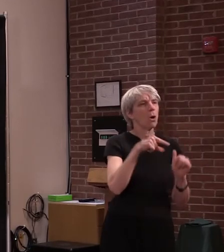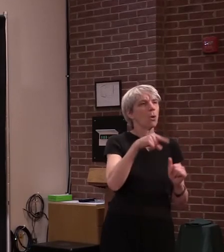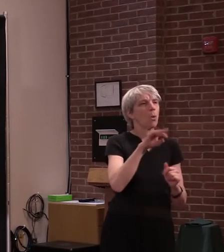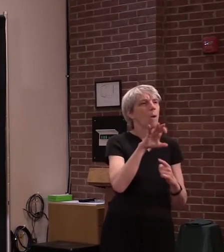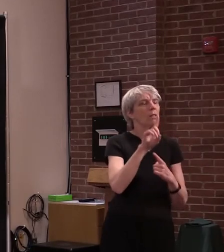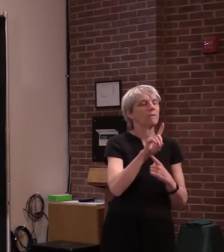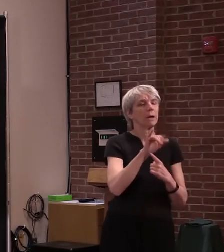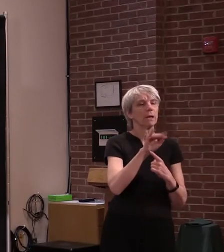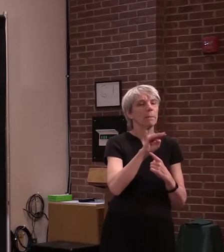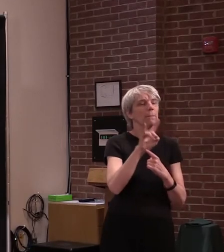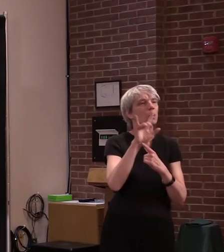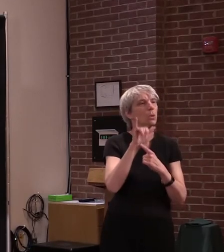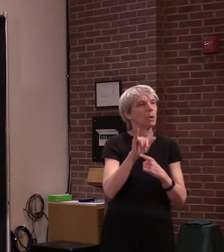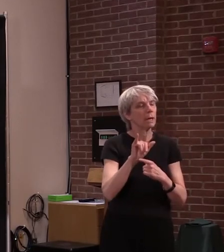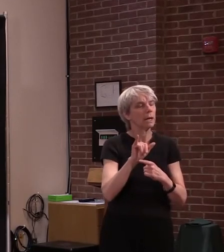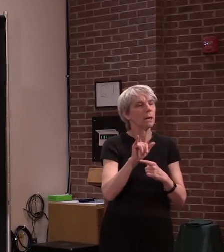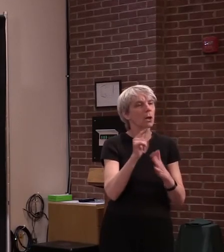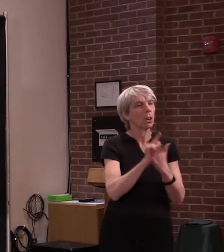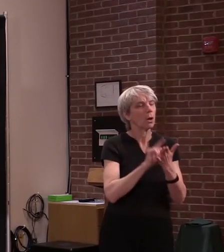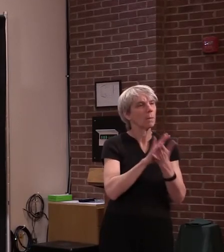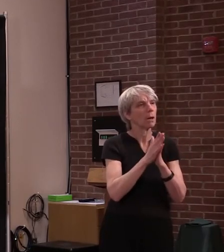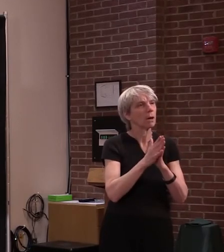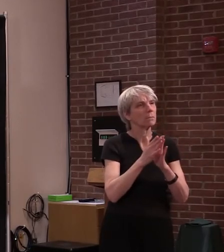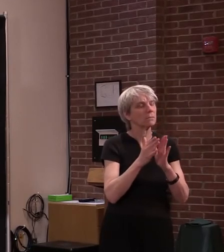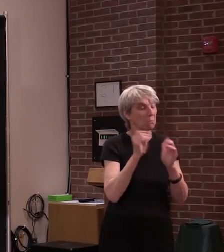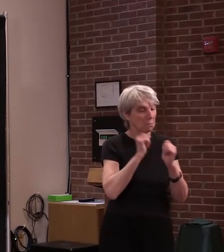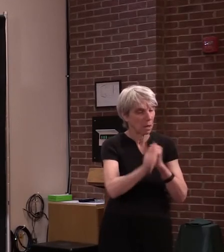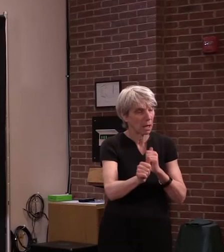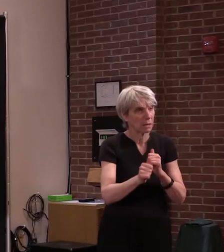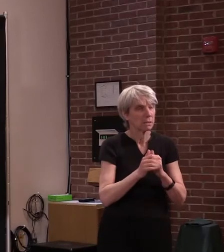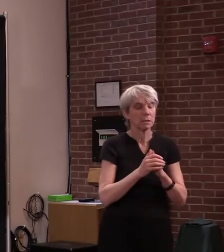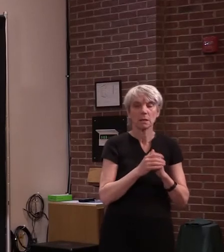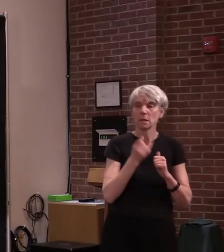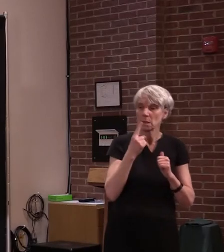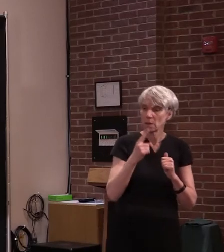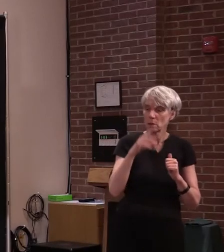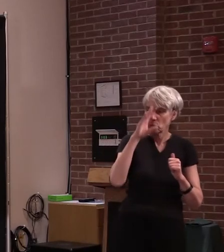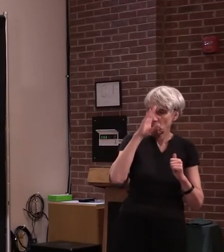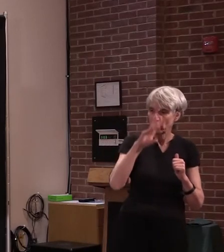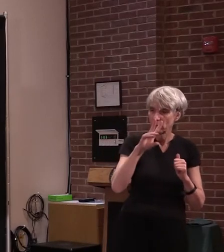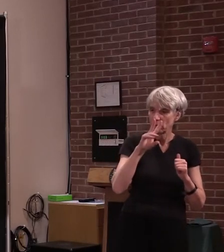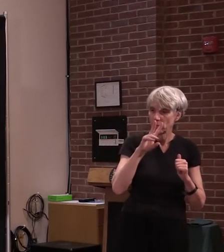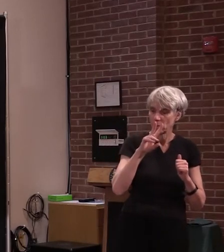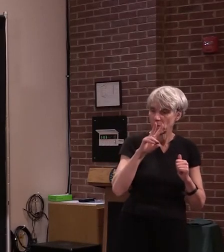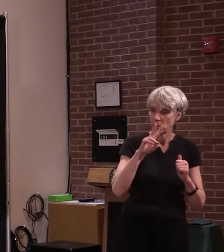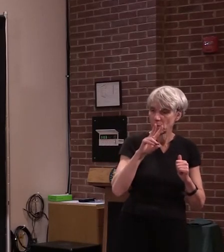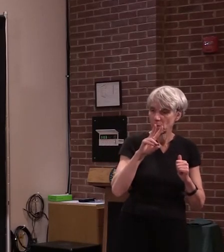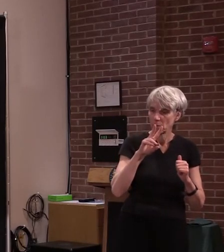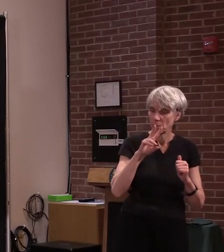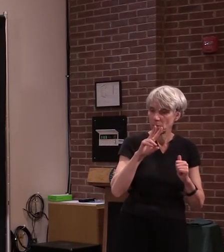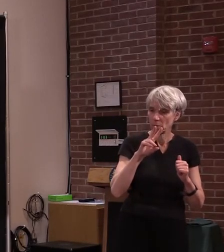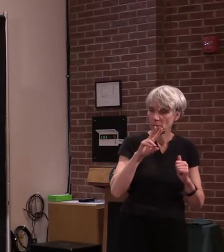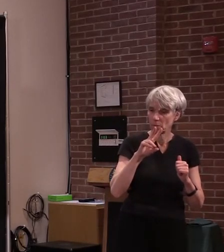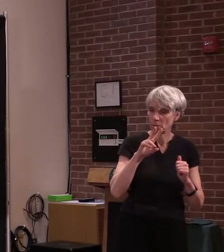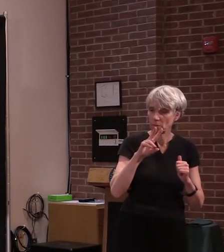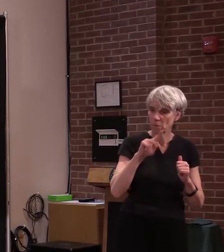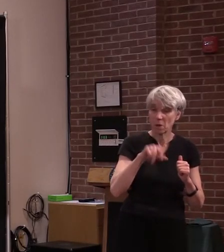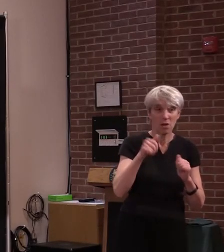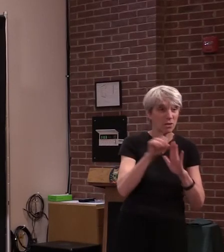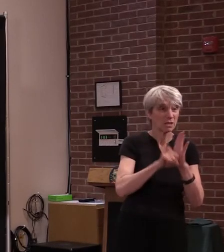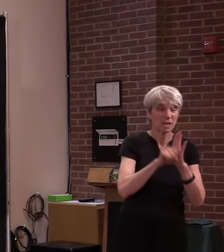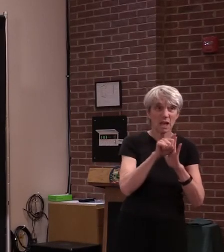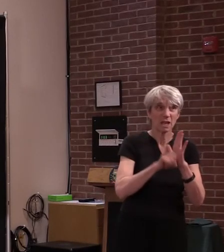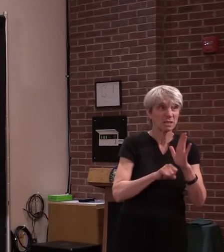significant numbers of Vermont police that retire or take jobs in other states that do not pose that legal threat to their livelihood?